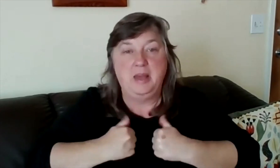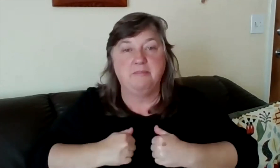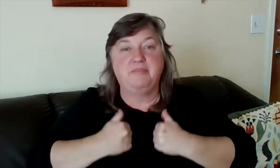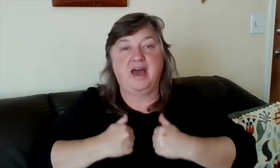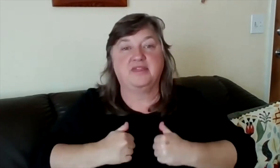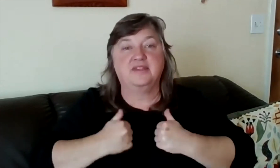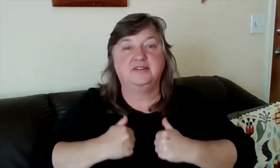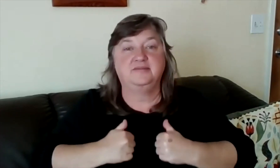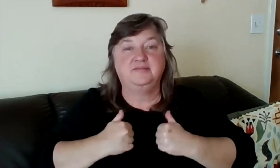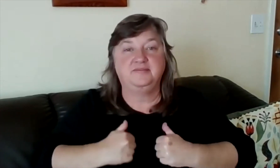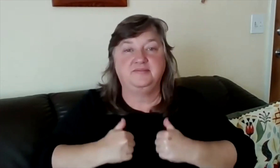Bath.